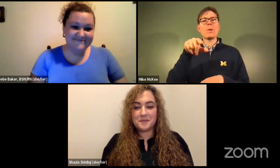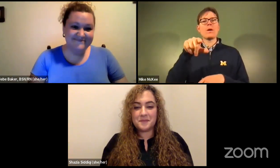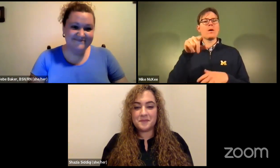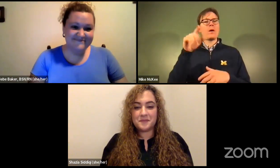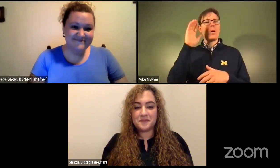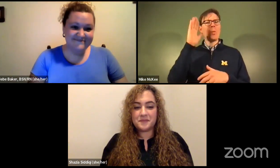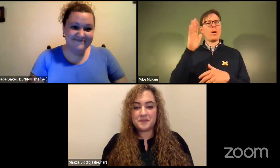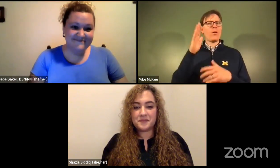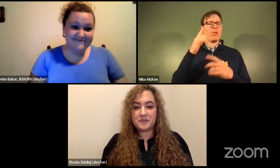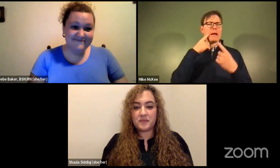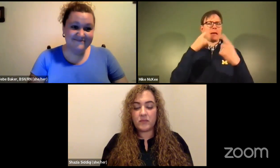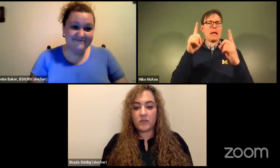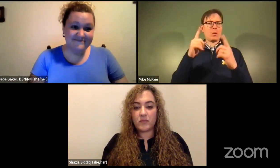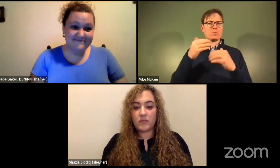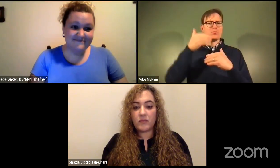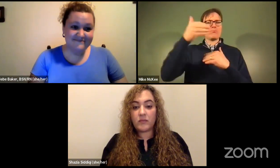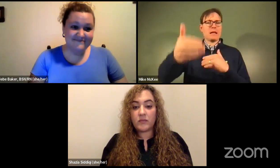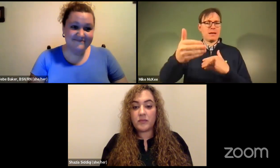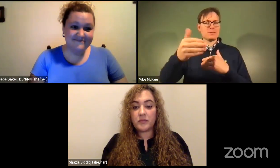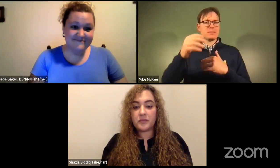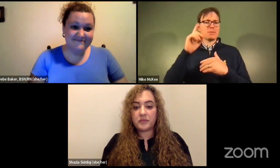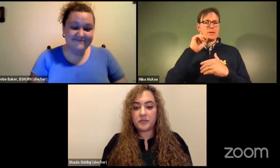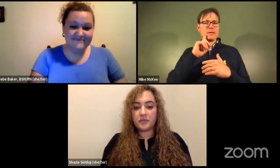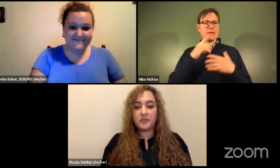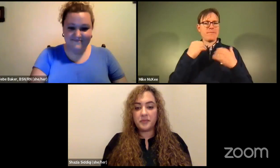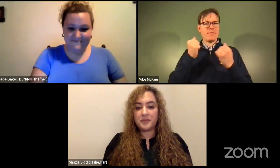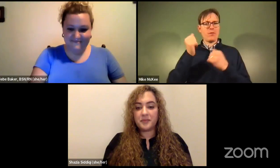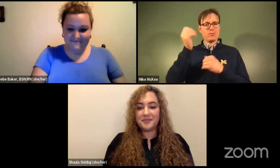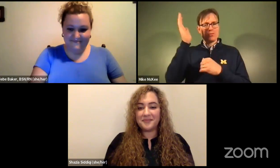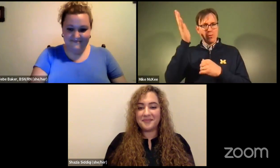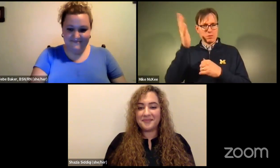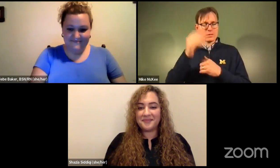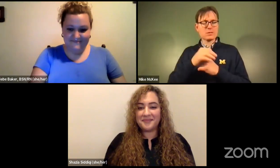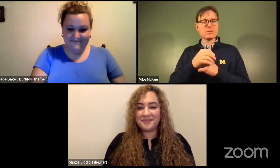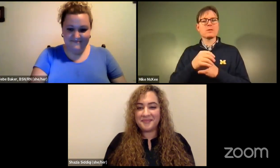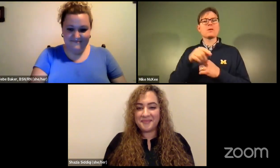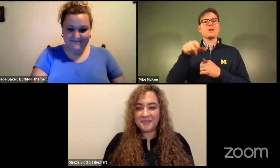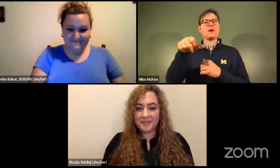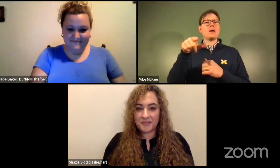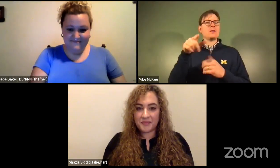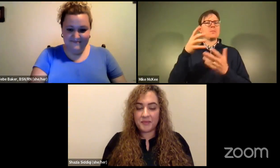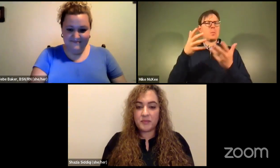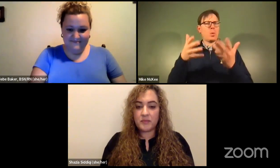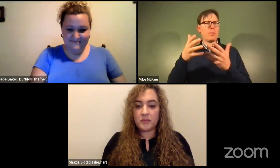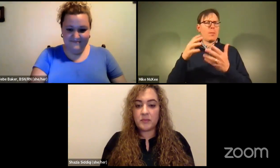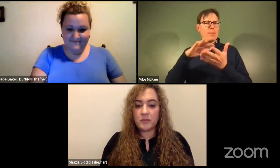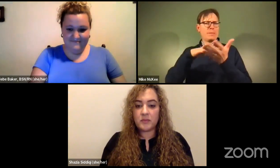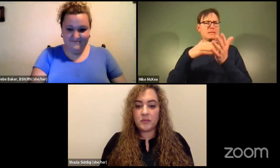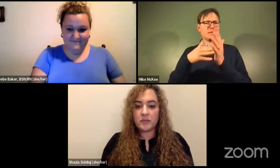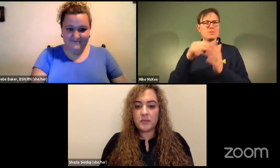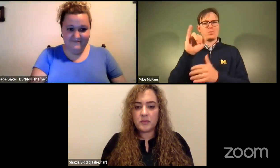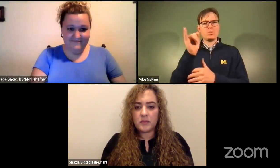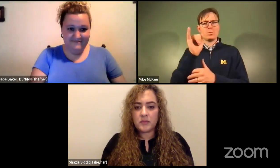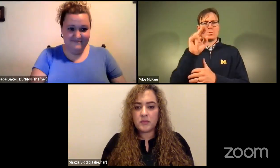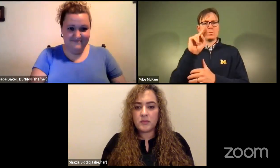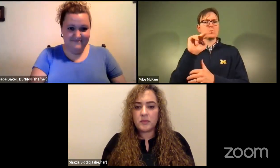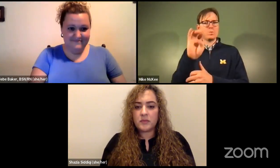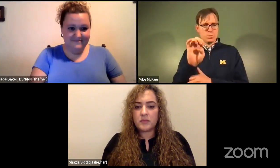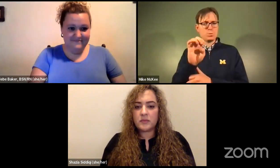watching tonight. We will announce the next Deaf Health Talk soon. I